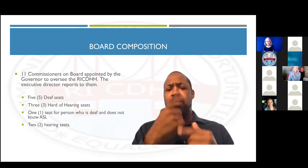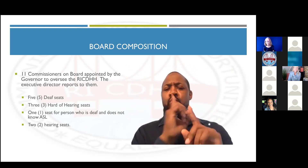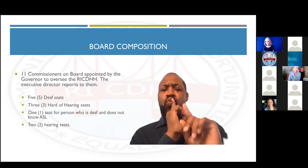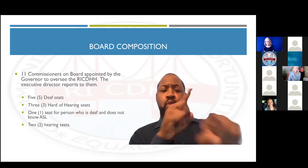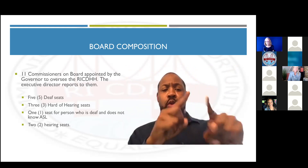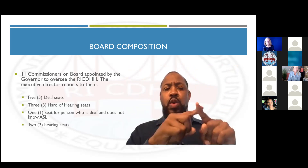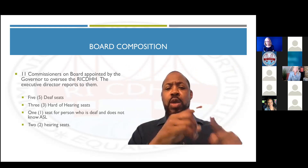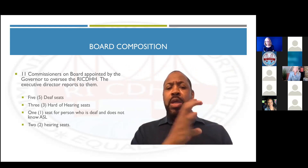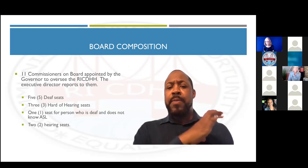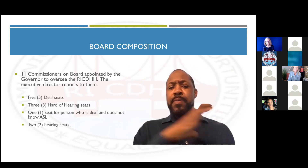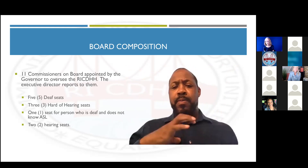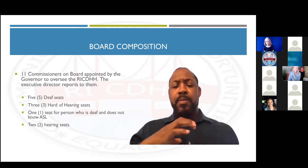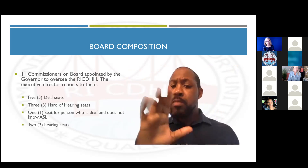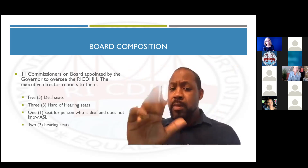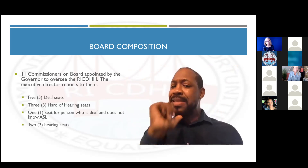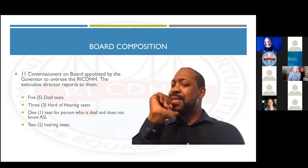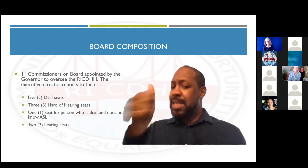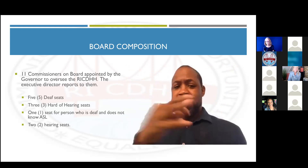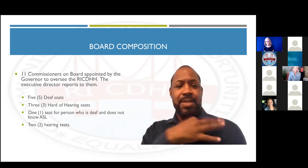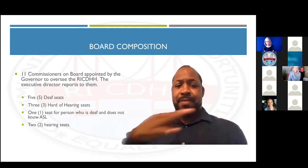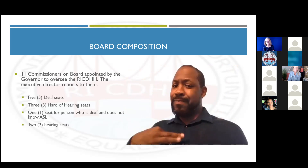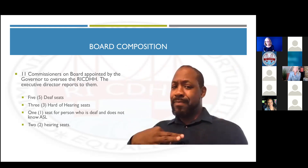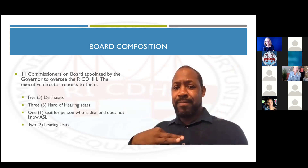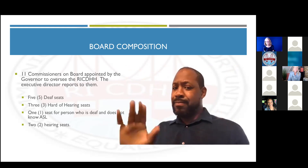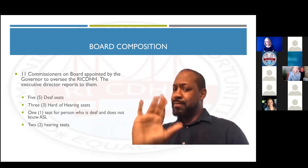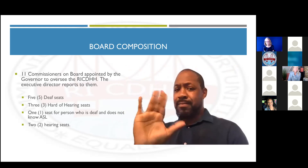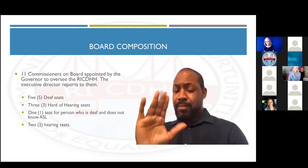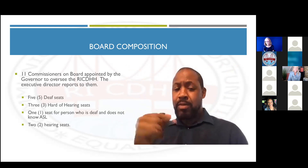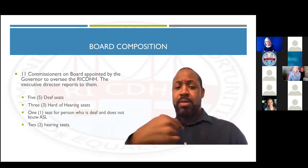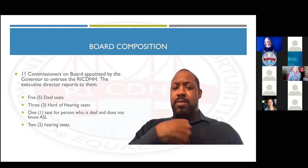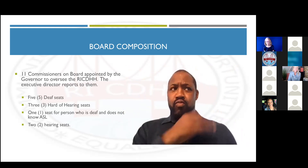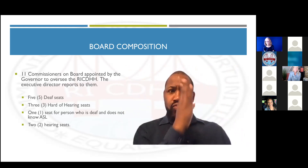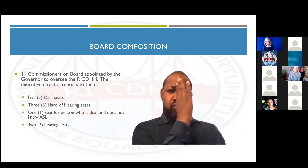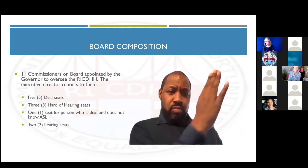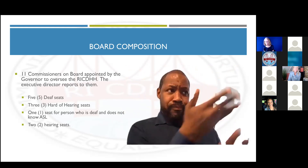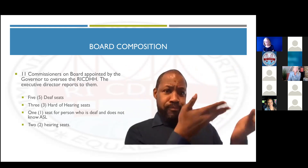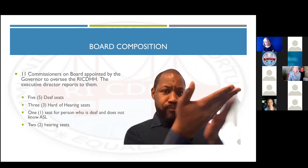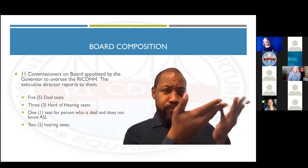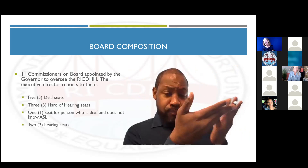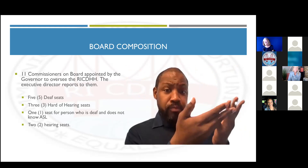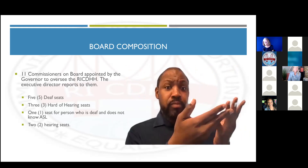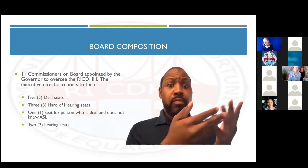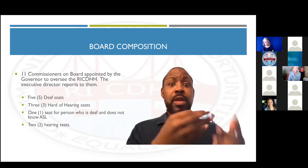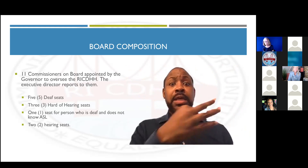As the executive director, I report to the Board of Commissioners. My staff does not report to them, but I